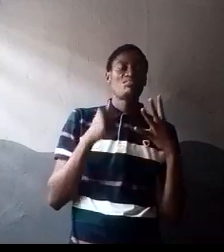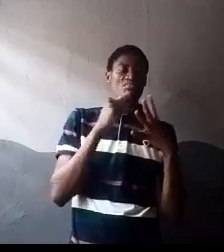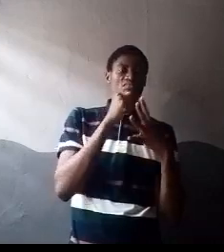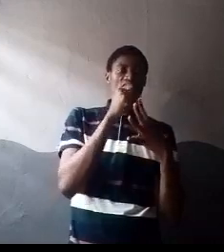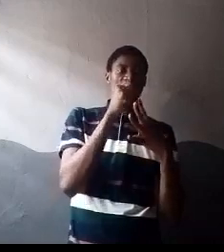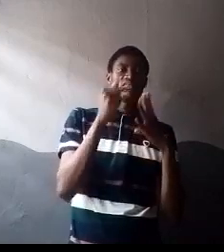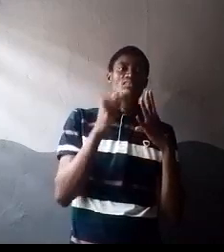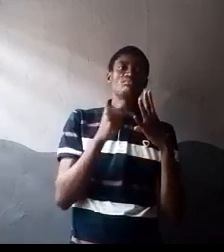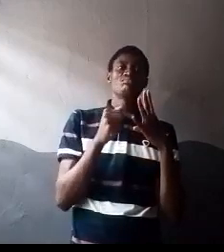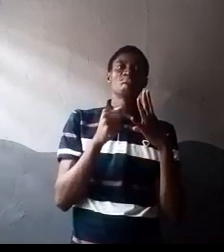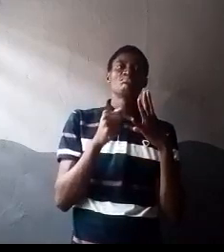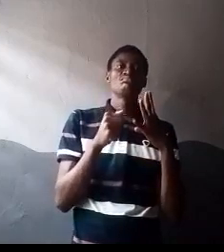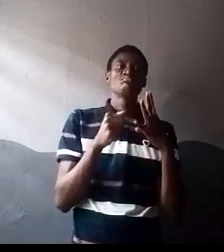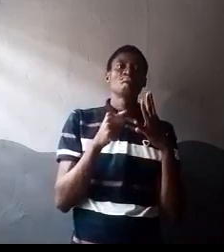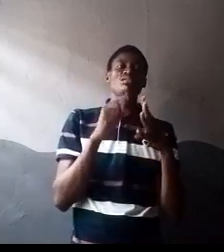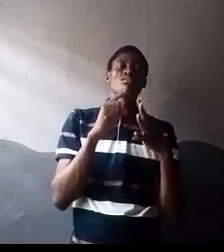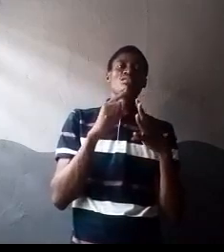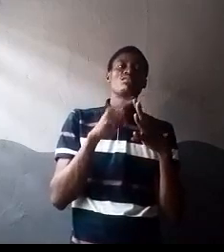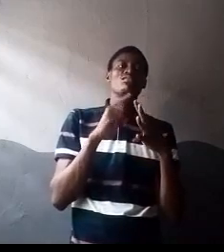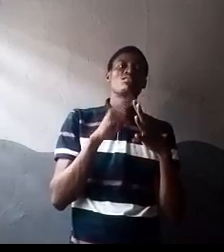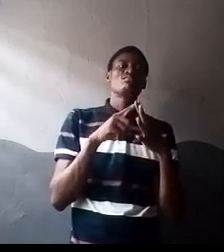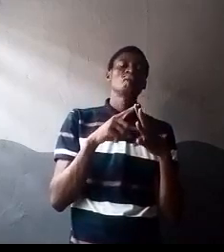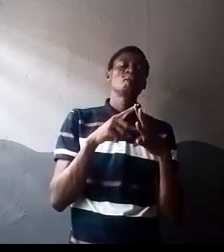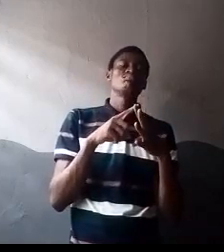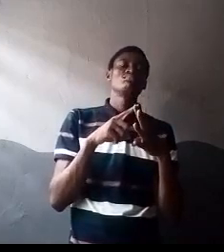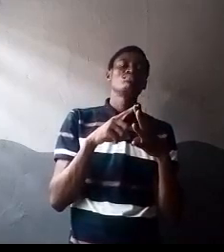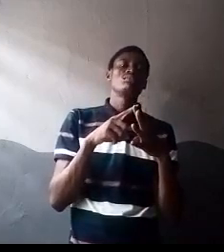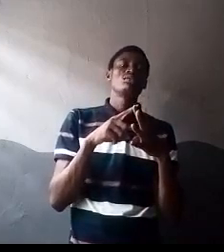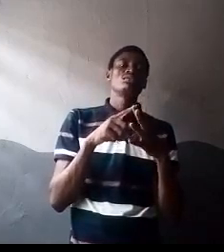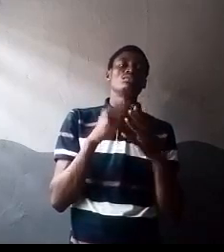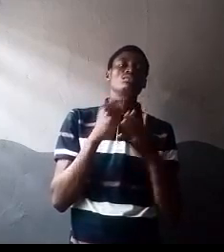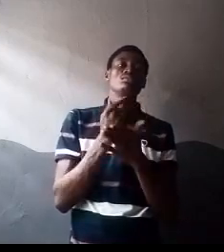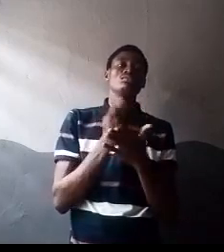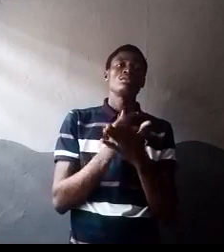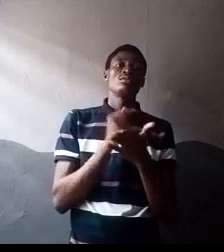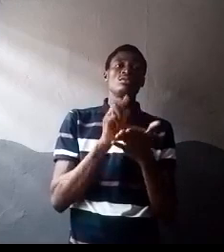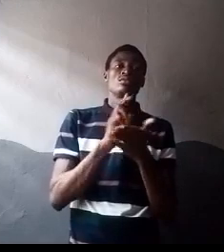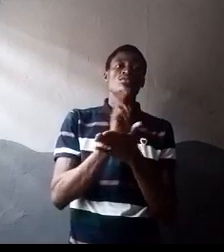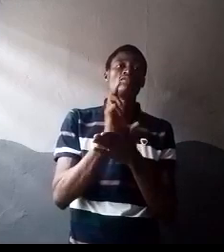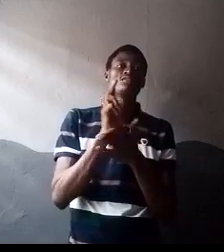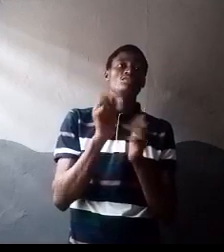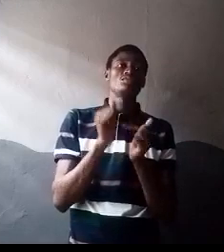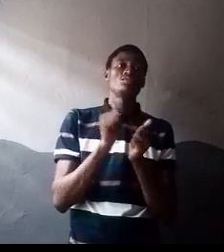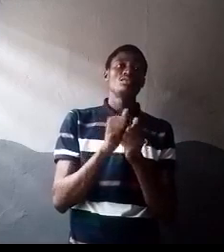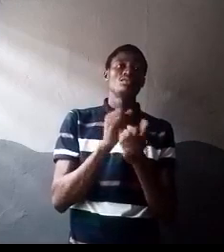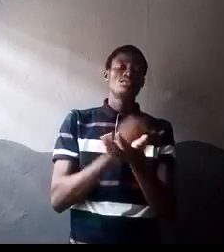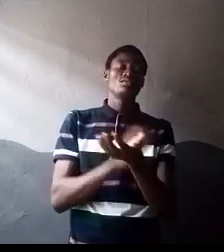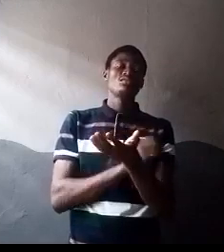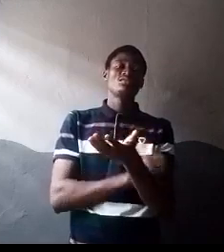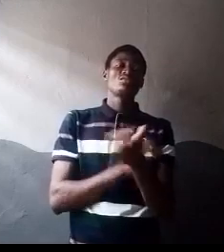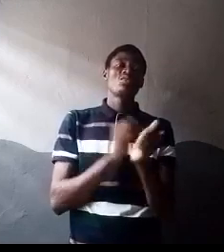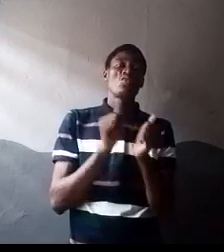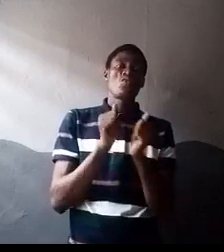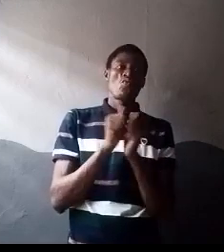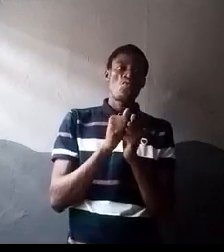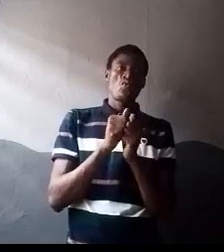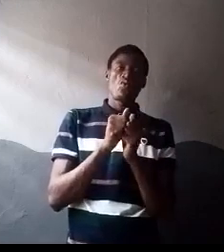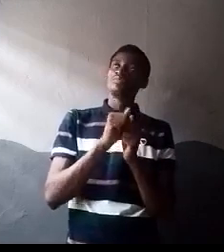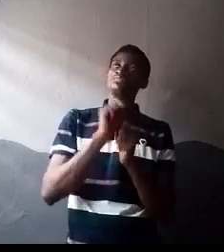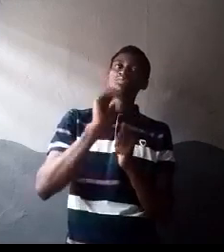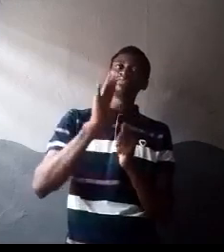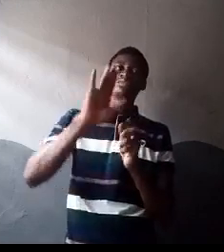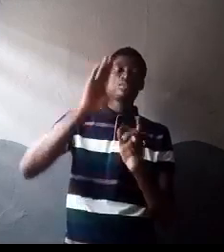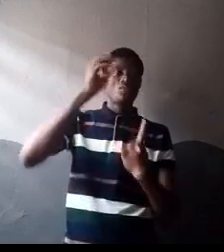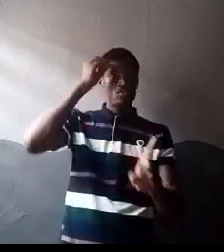we'll be talking about the university and the course, and then your objectives for the course. So